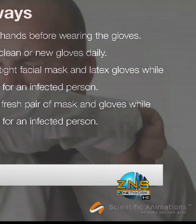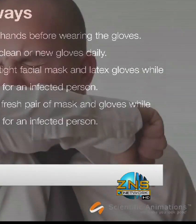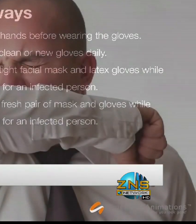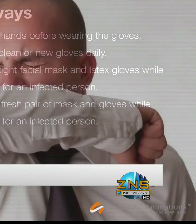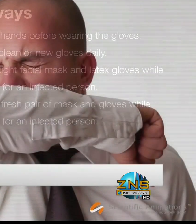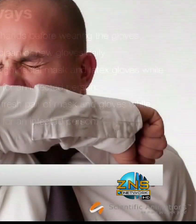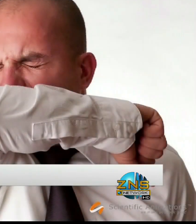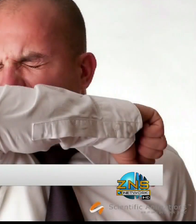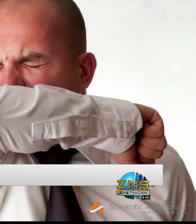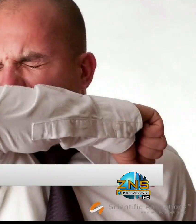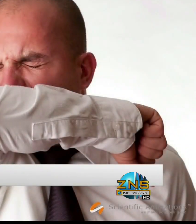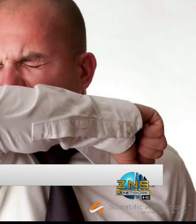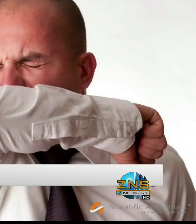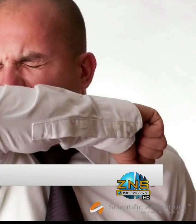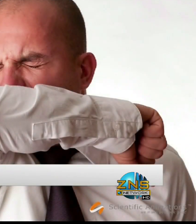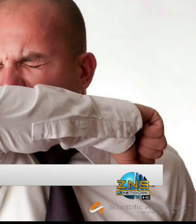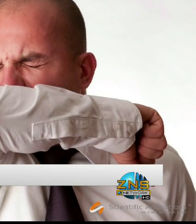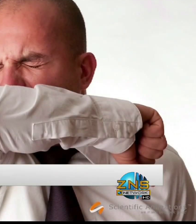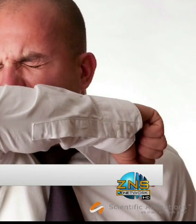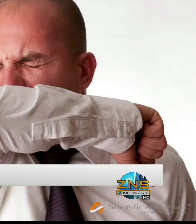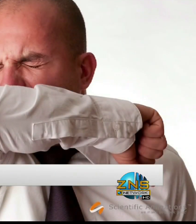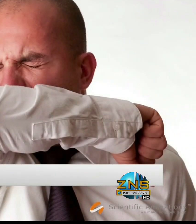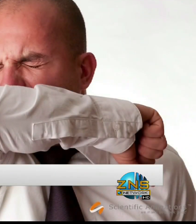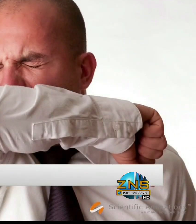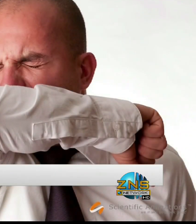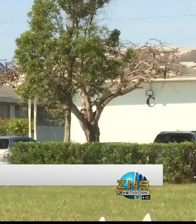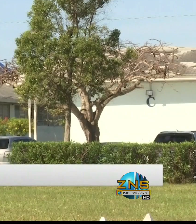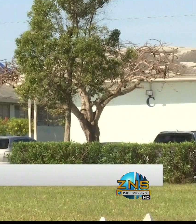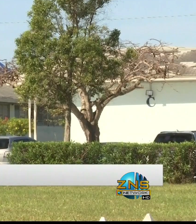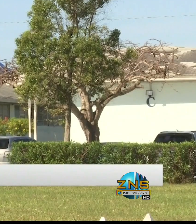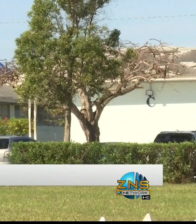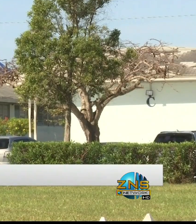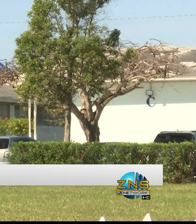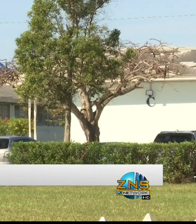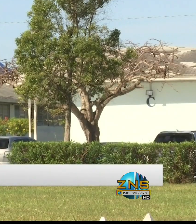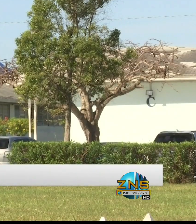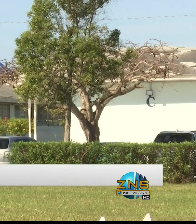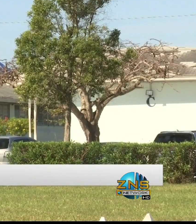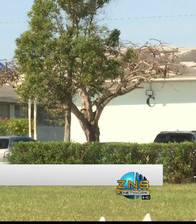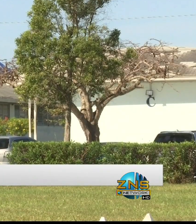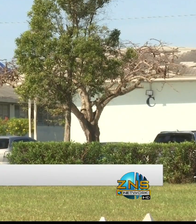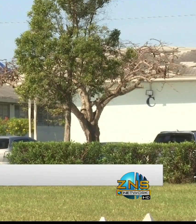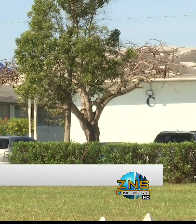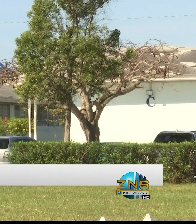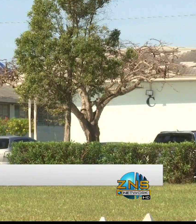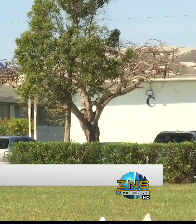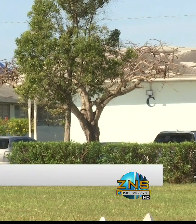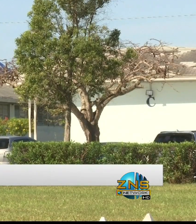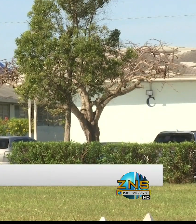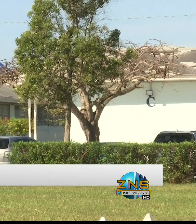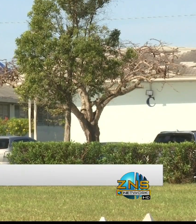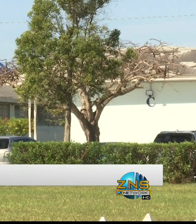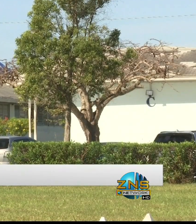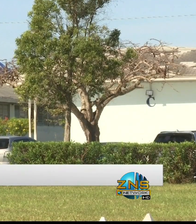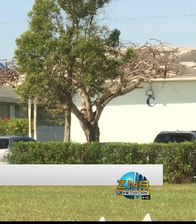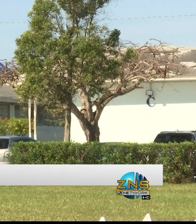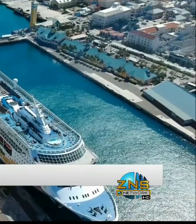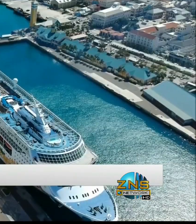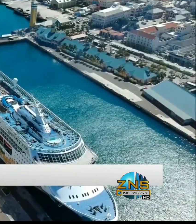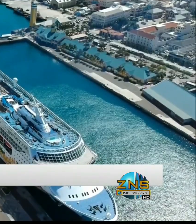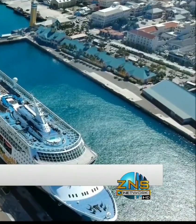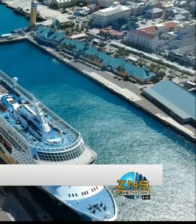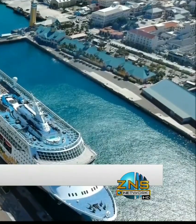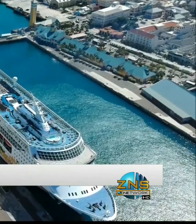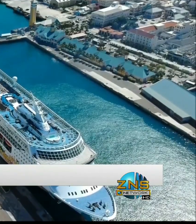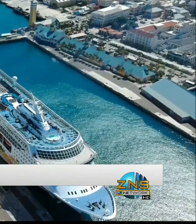will be postponed until further notice, and there is an indefinite suspension of all permits for the use of public spaces. Now, during